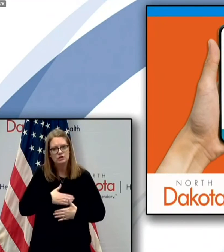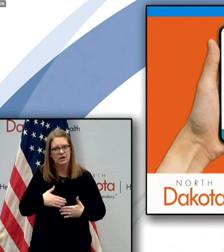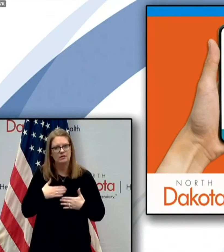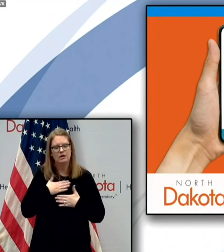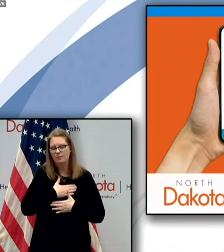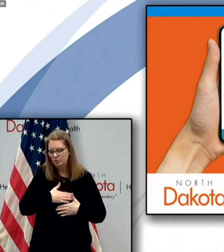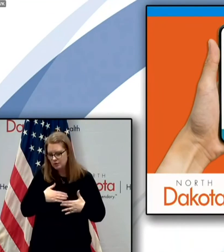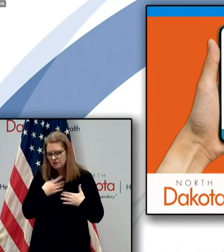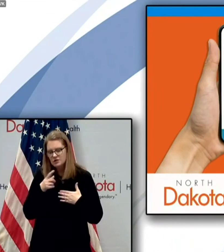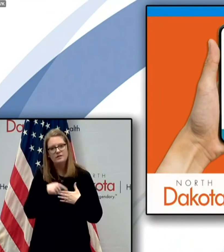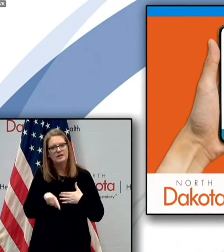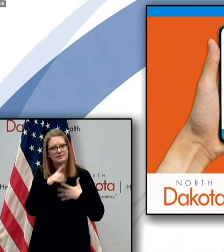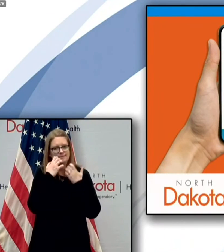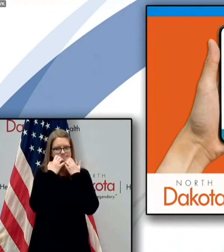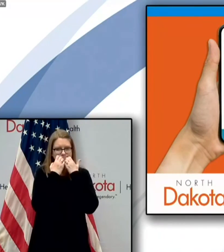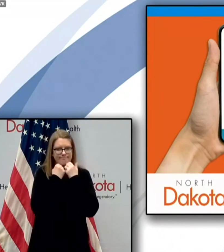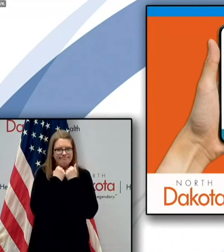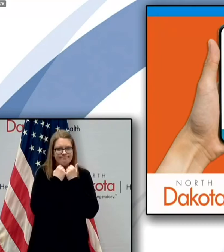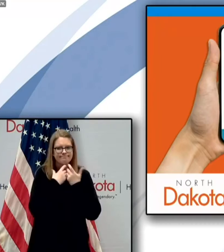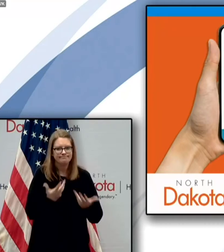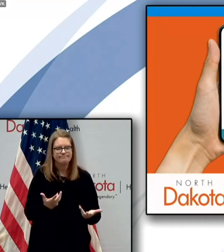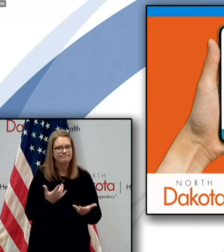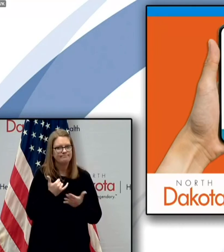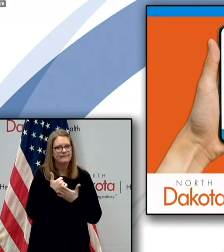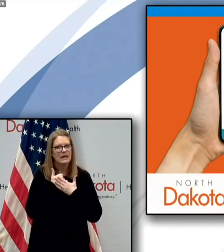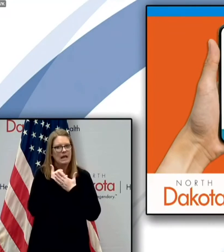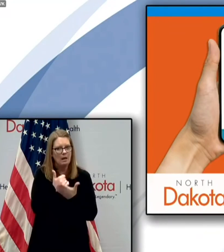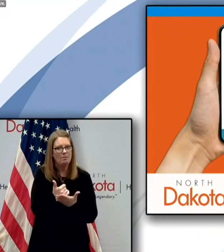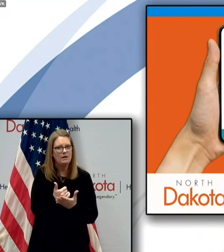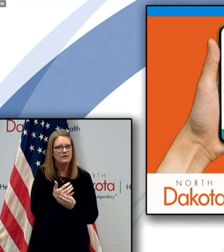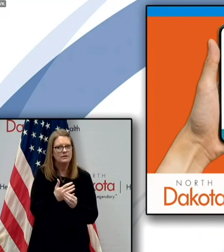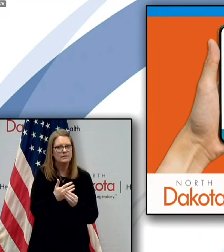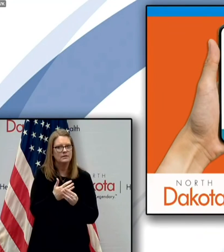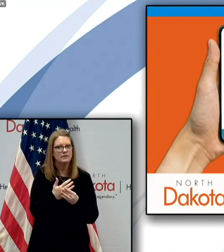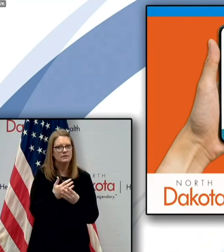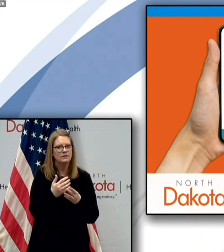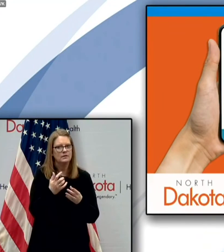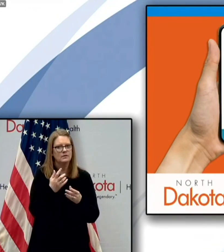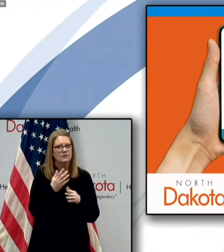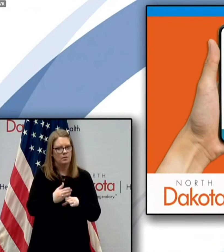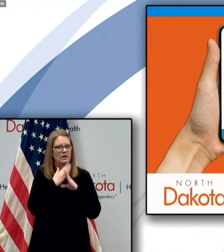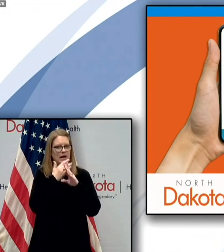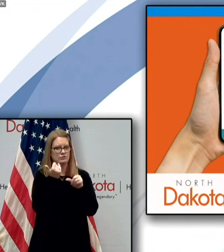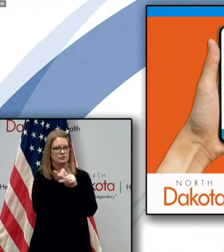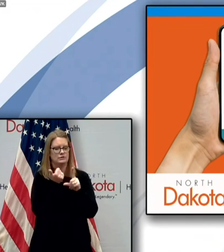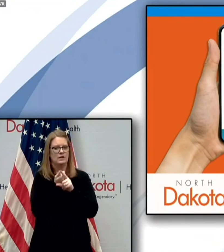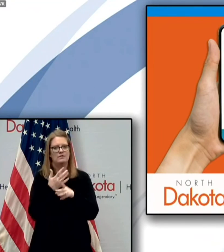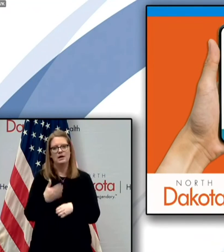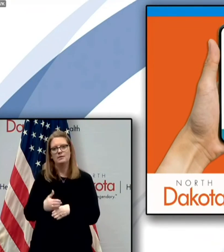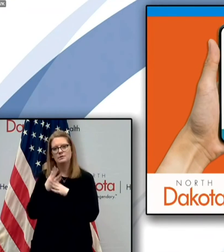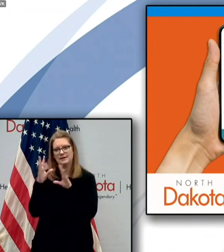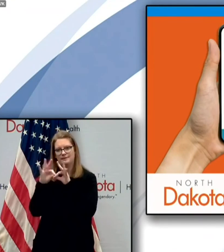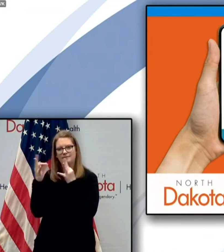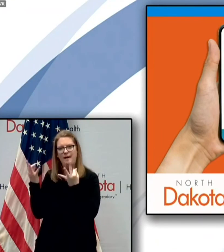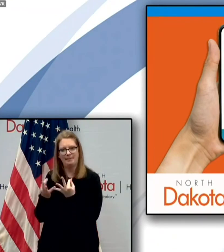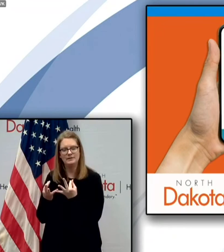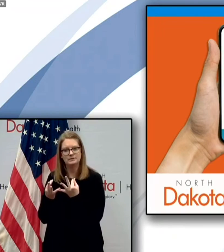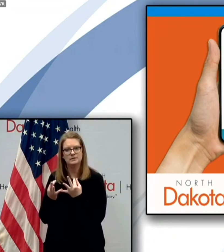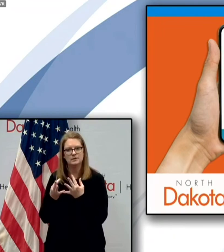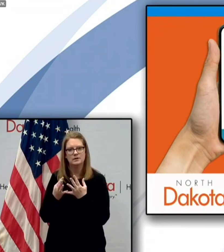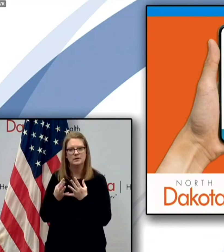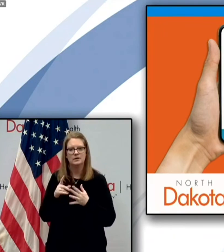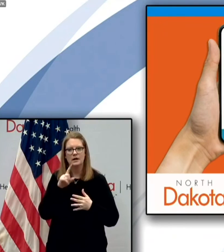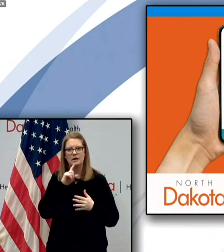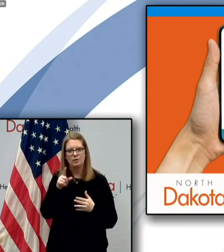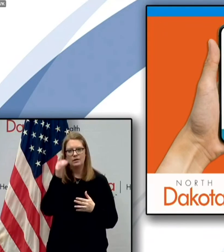actually are caring because you're helping to create, protect yourself and protect family members and help us